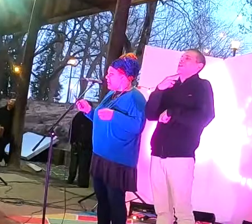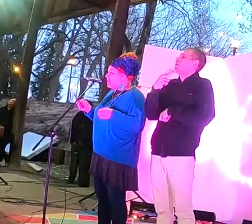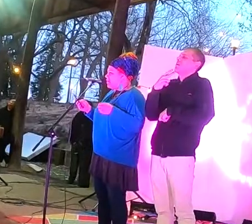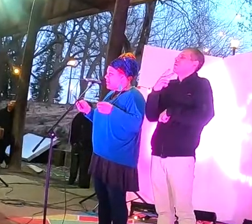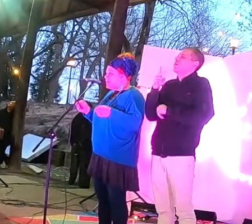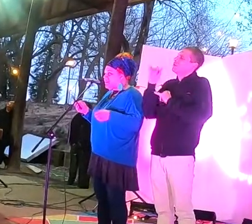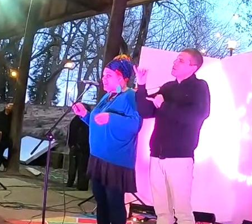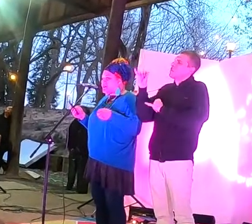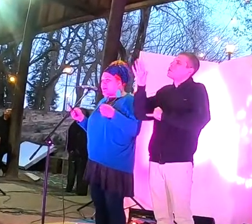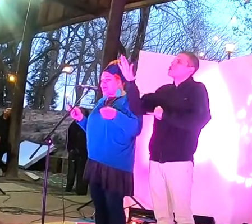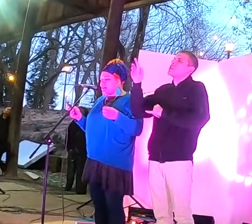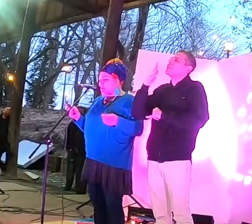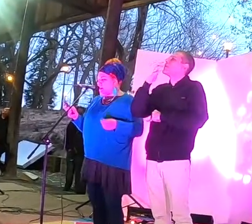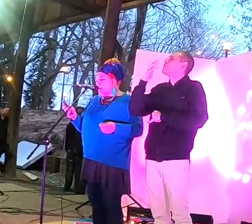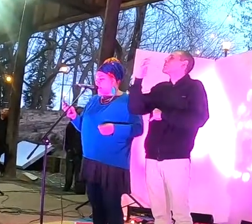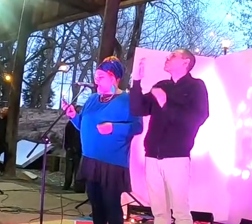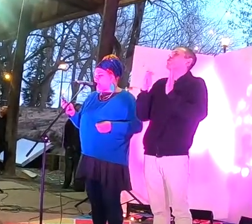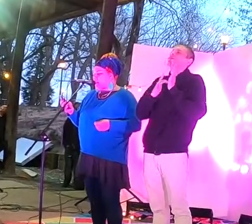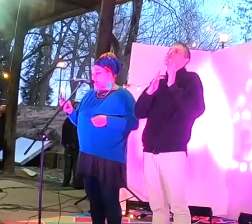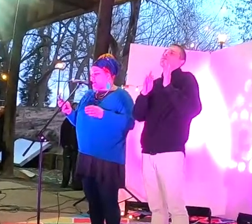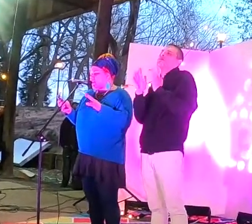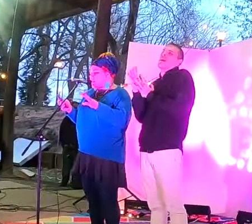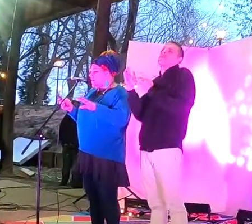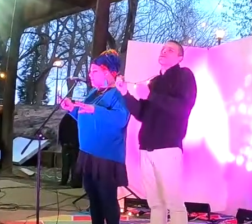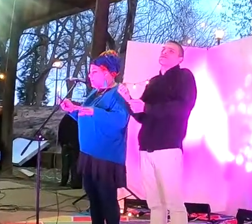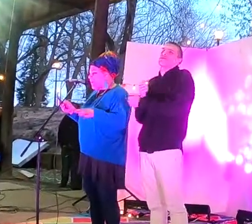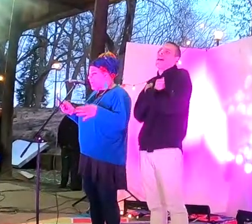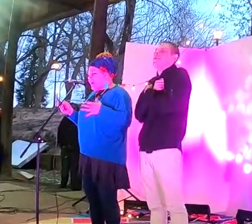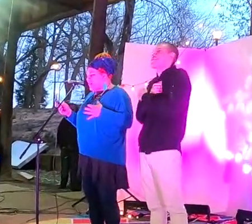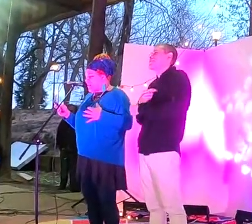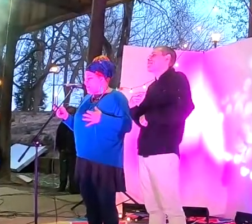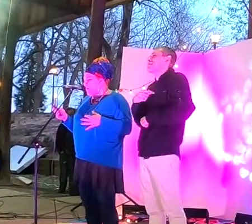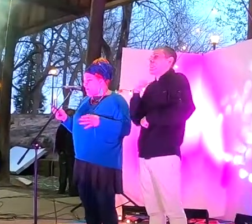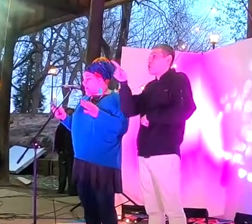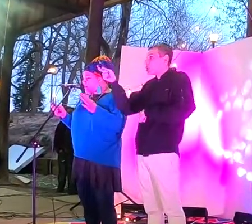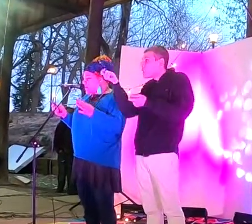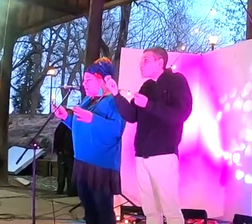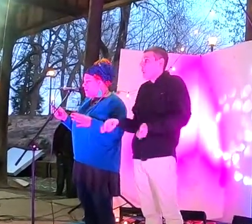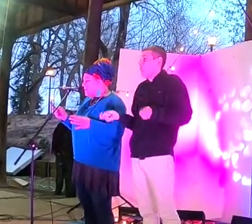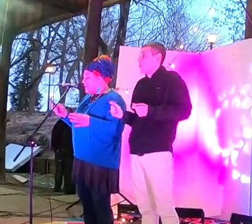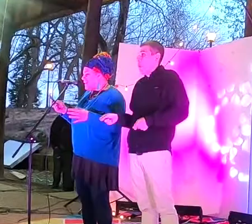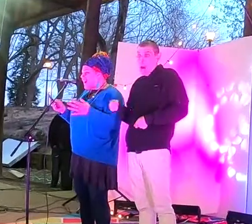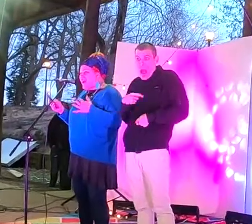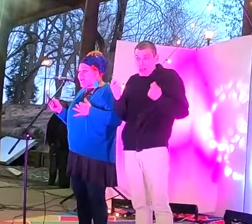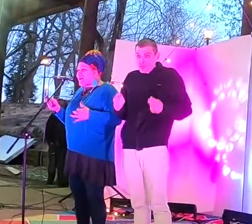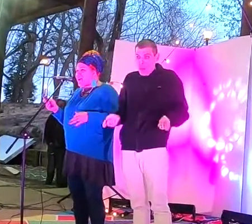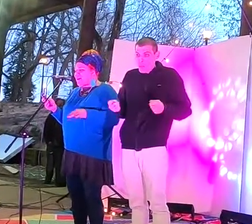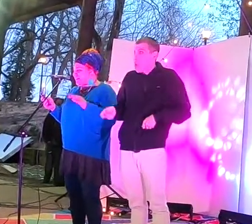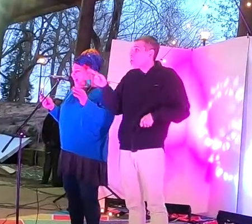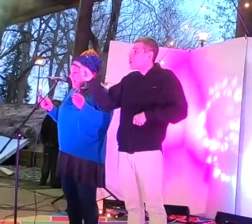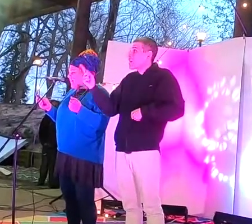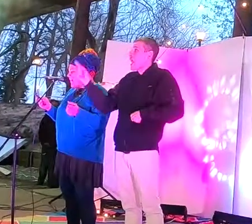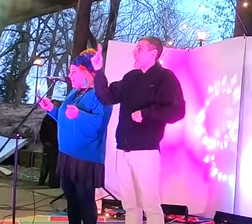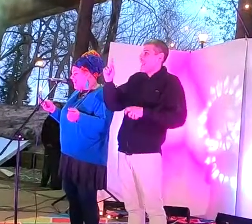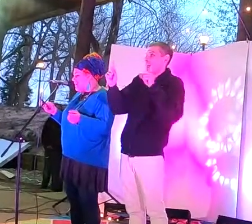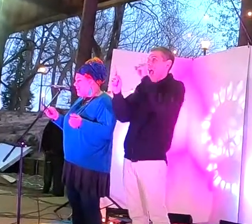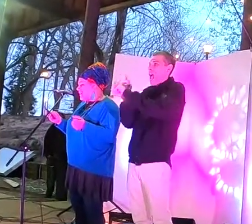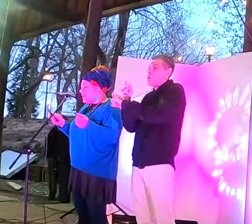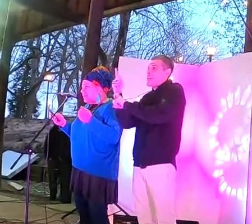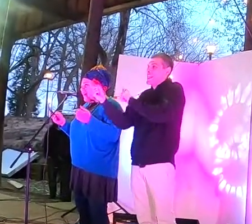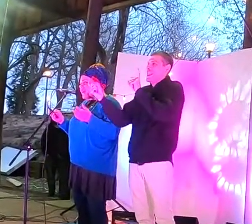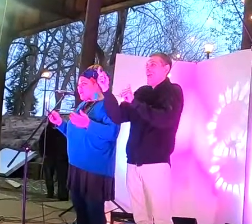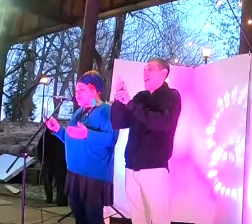She's singing, Jesus loves me. She jumps rope, I jump rope. She goes in, I go out,